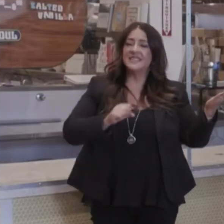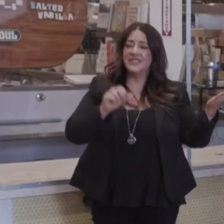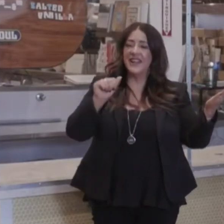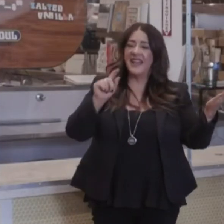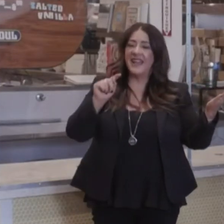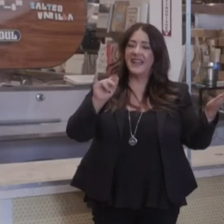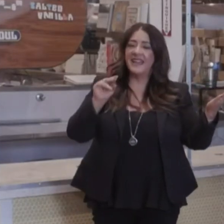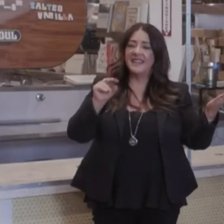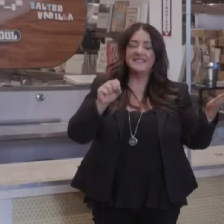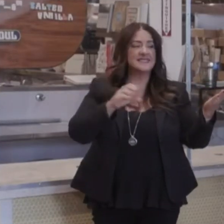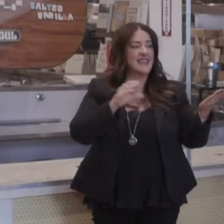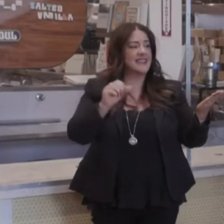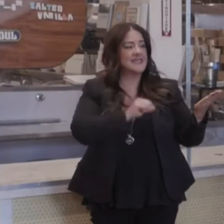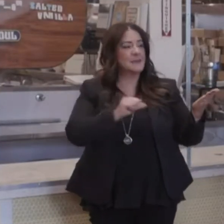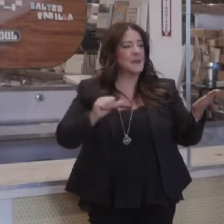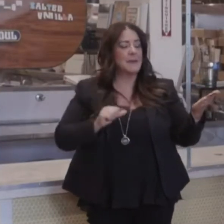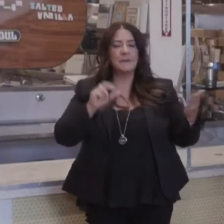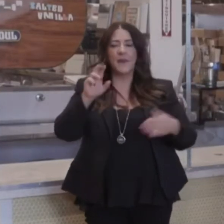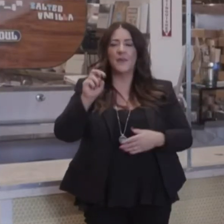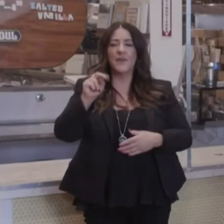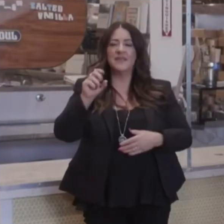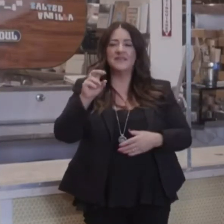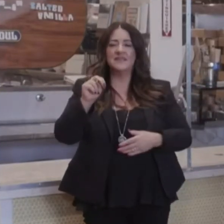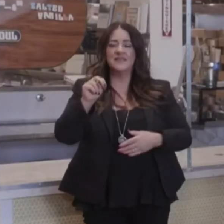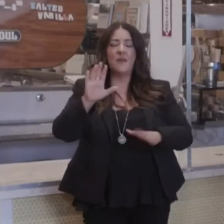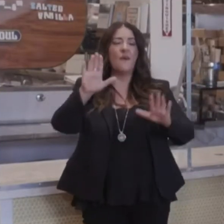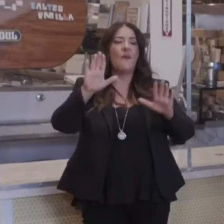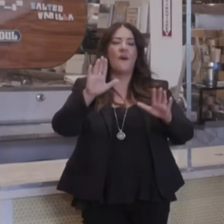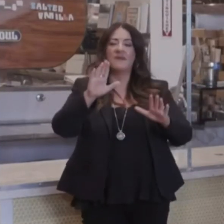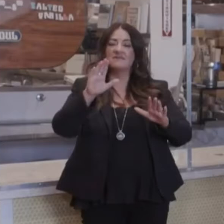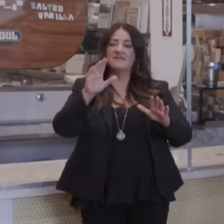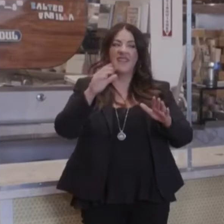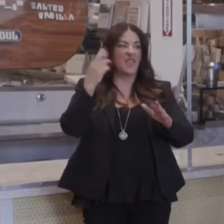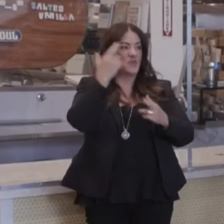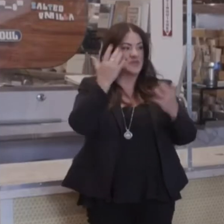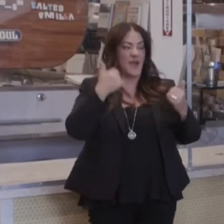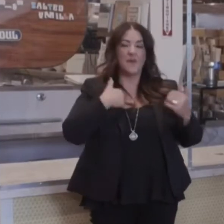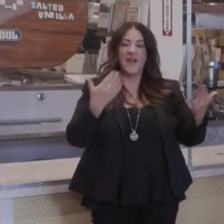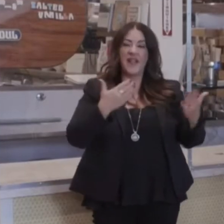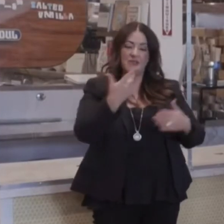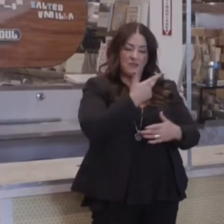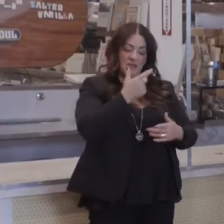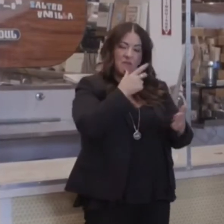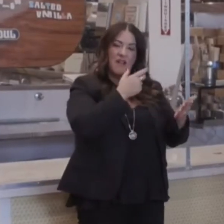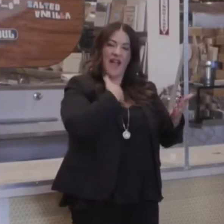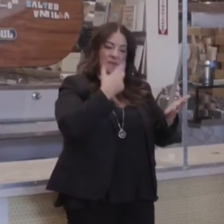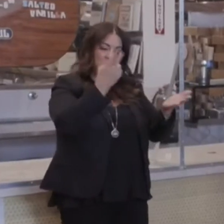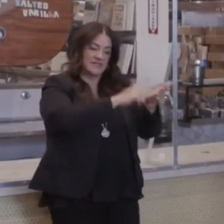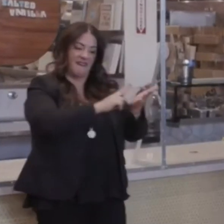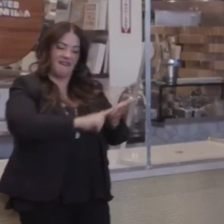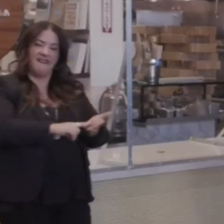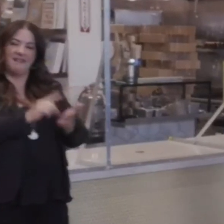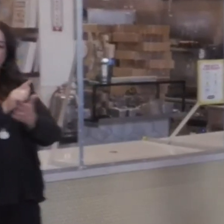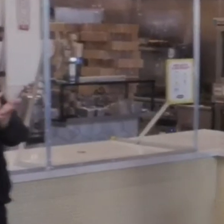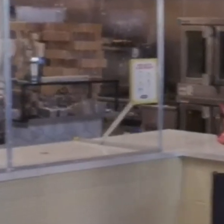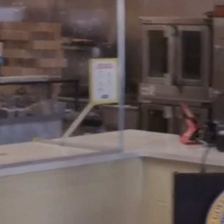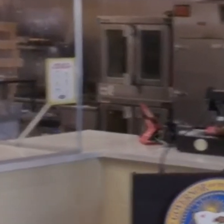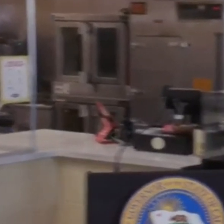questions. Oh, we should sign the bills, the reason we're here. So let's do that first.